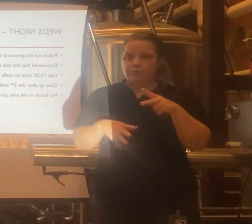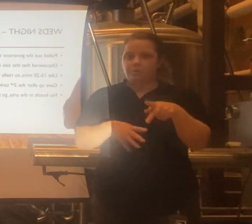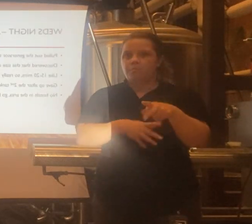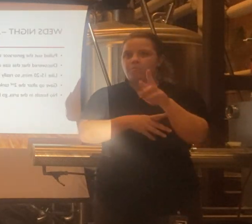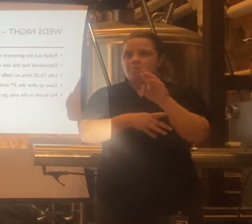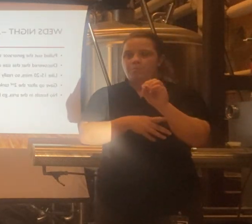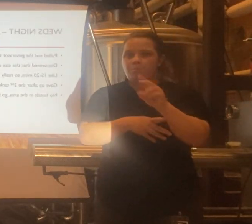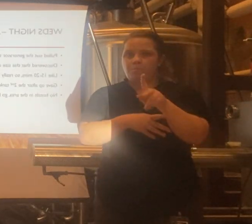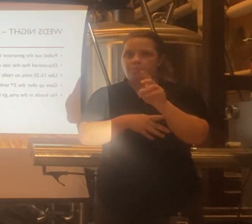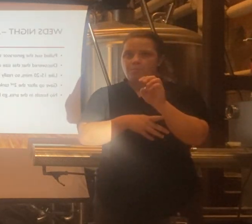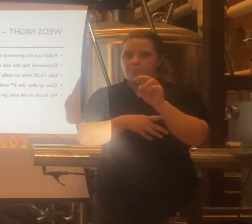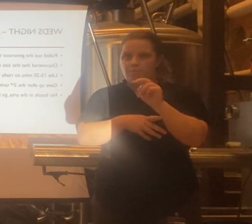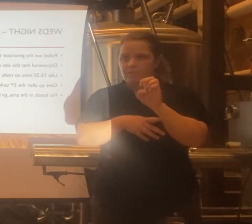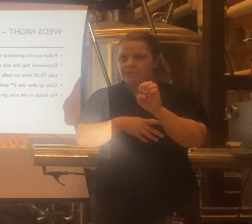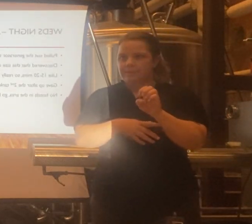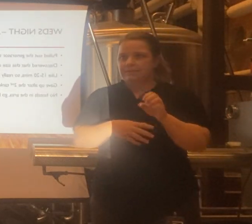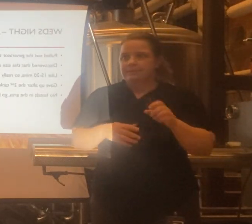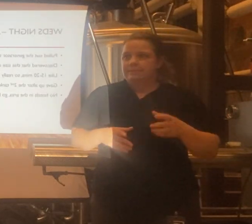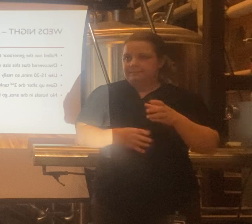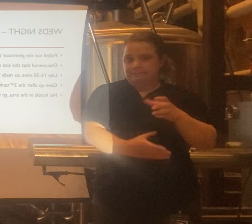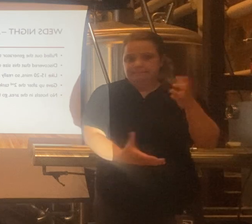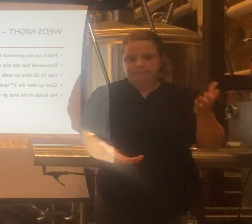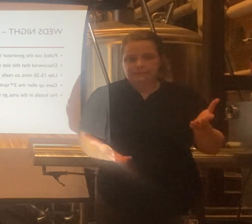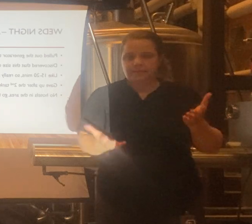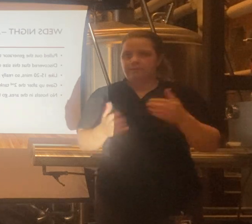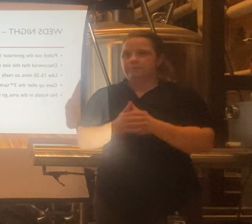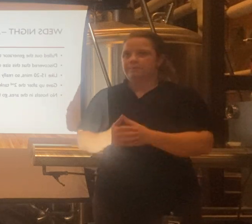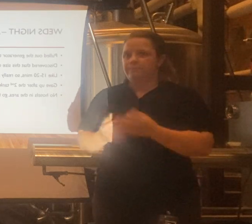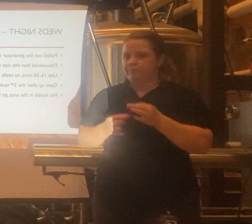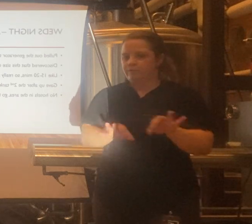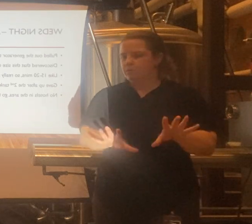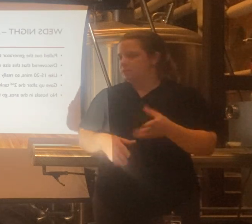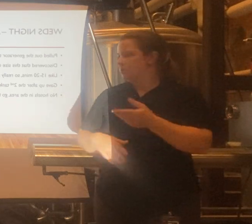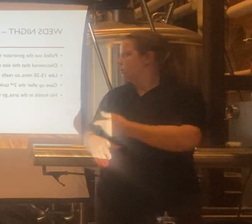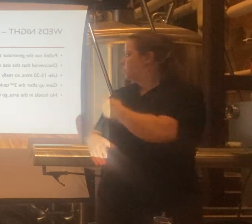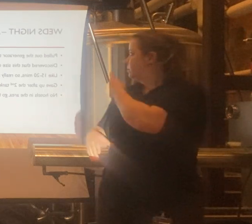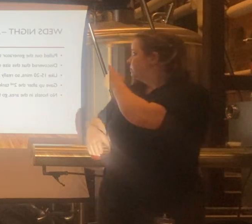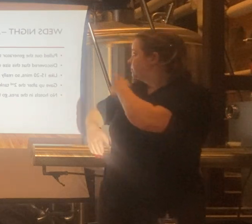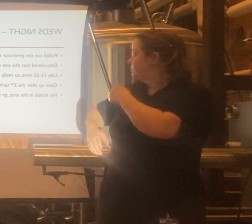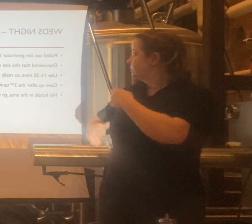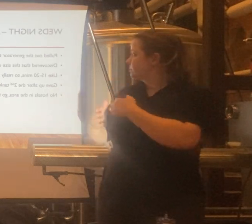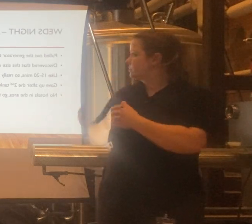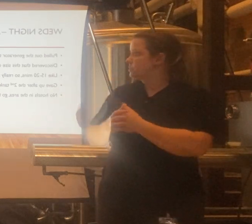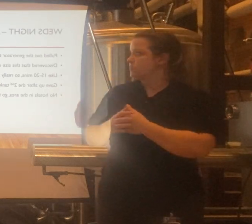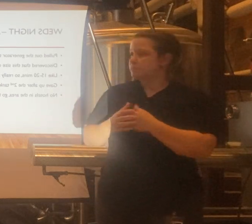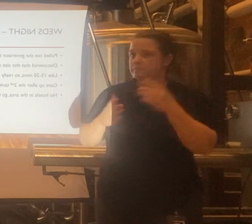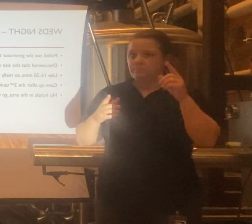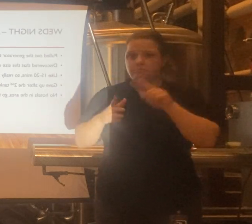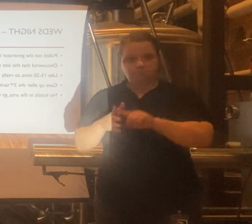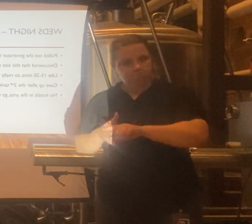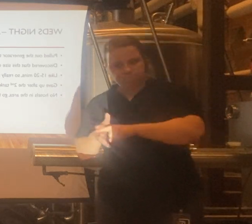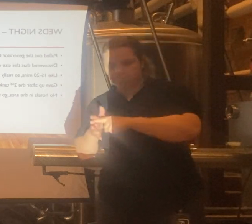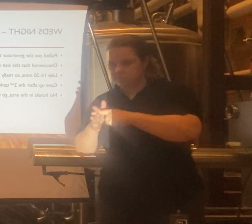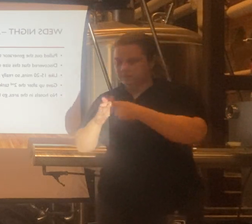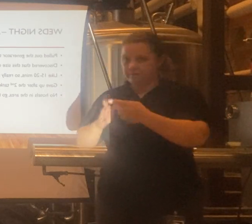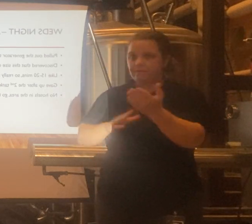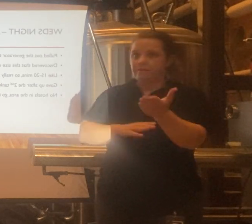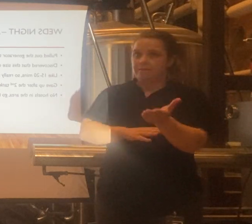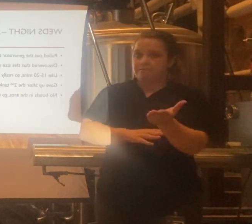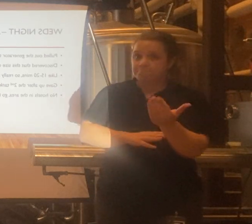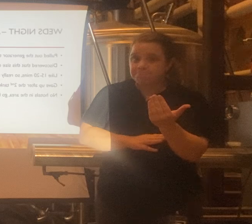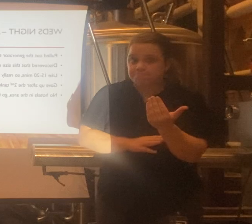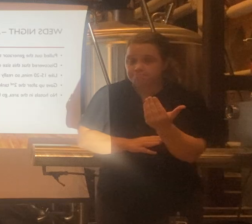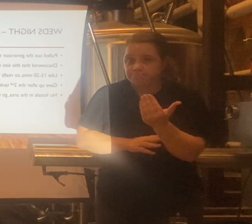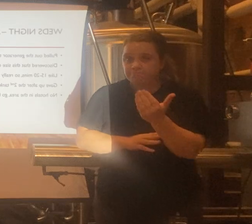Wednesday night, pulled out the generator on the small propane tanks. Started right up. Turns out those